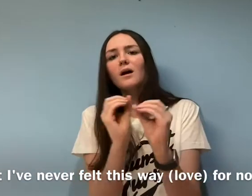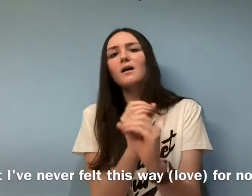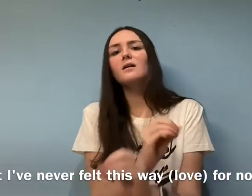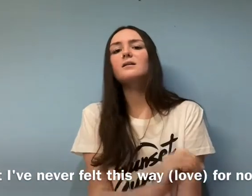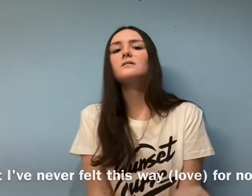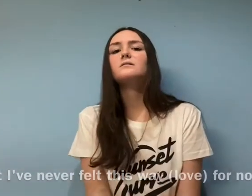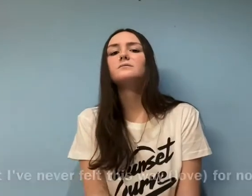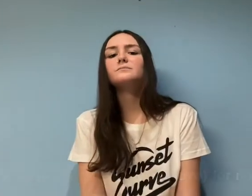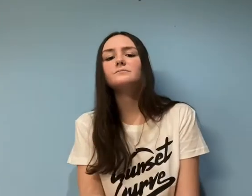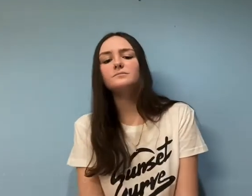one.